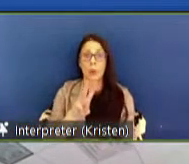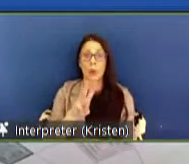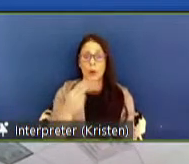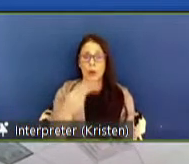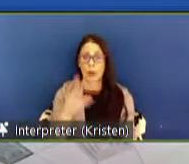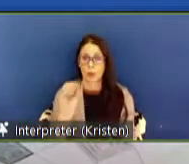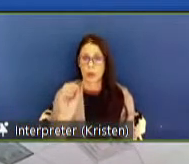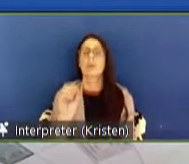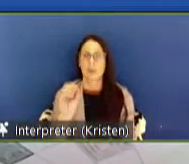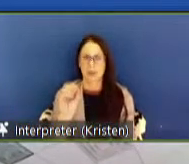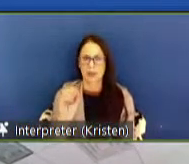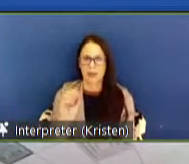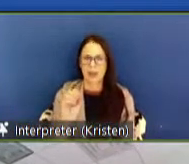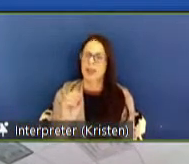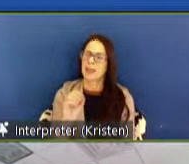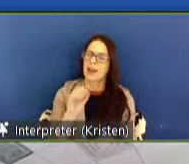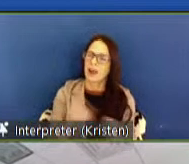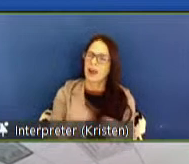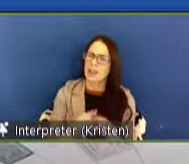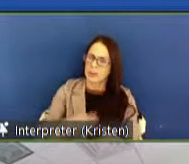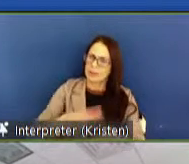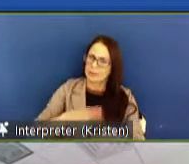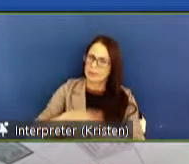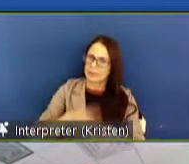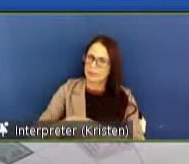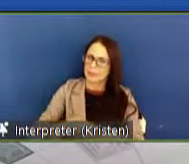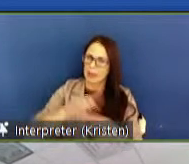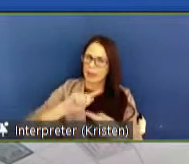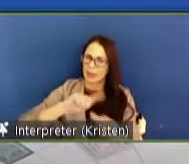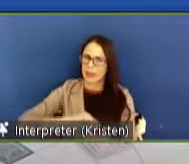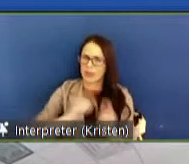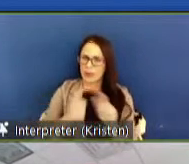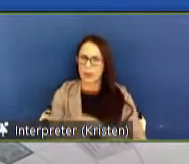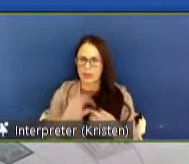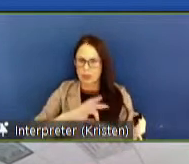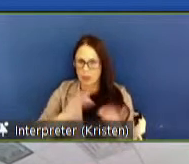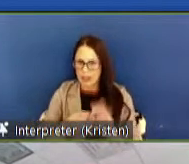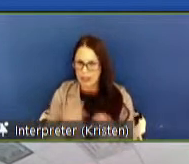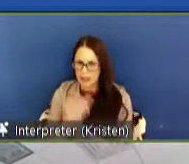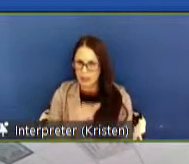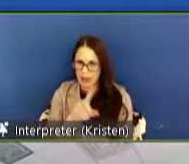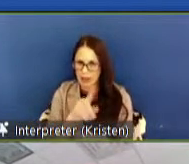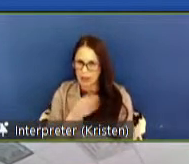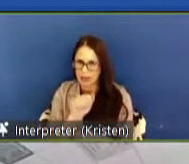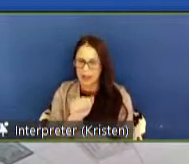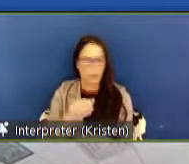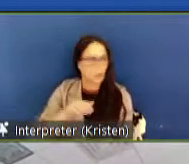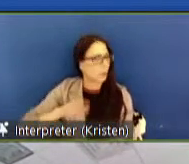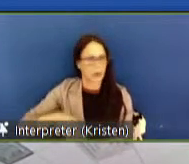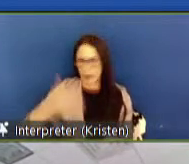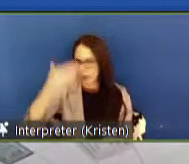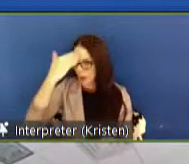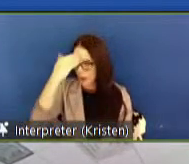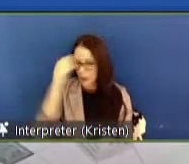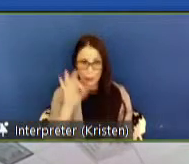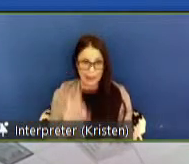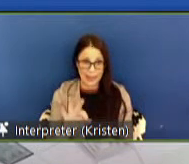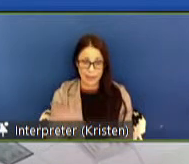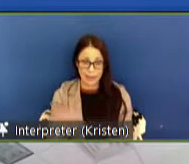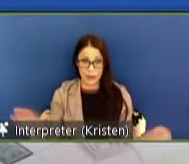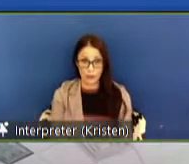cautioning interpretation of that data, not knowing yet if it's a full picture of all age groups